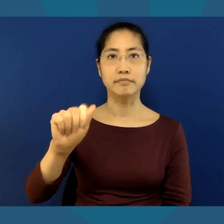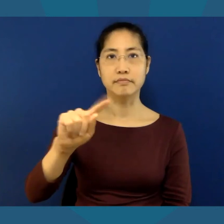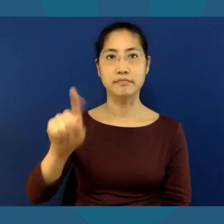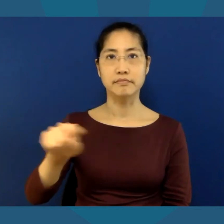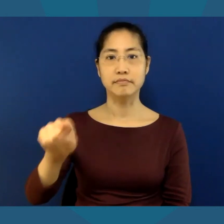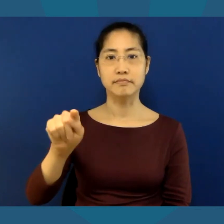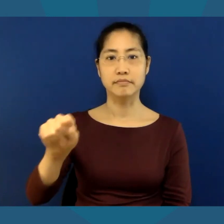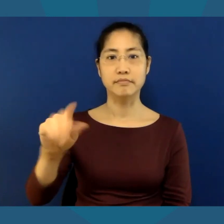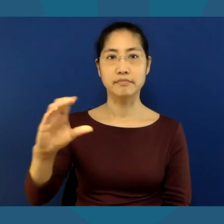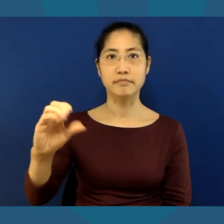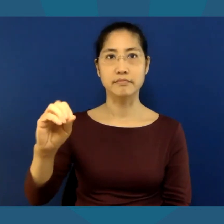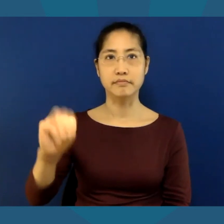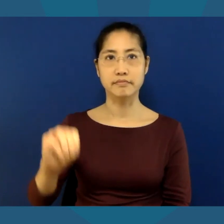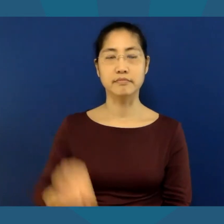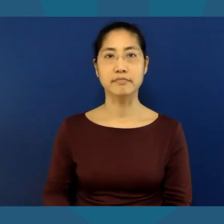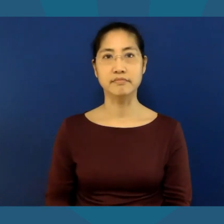AZ.com.